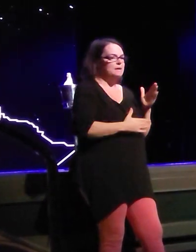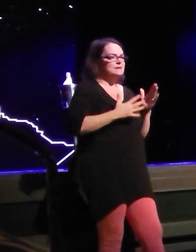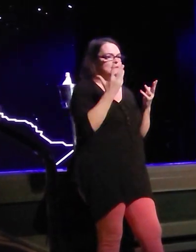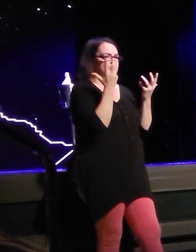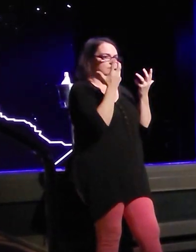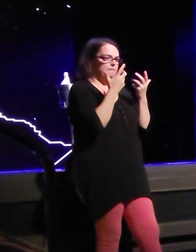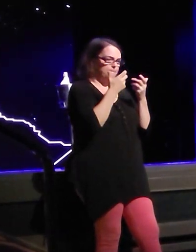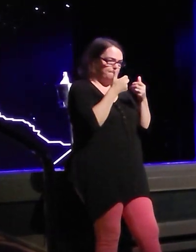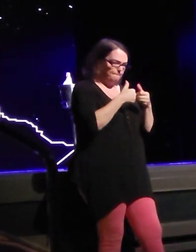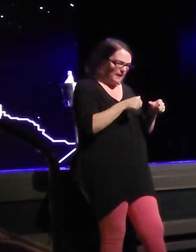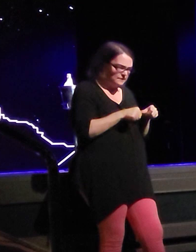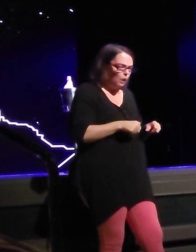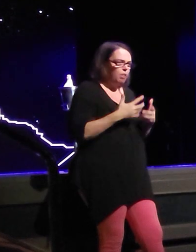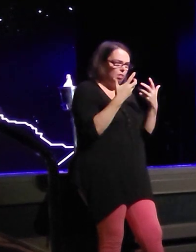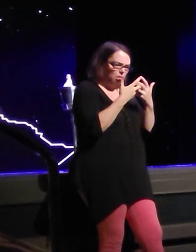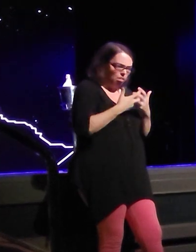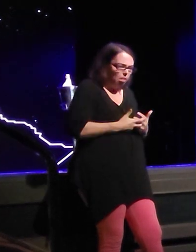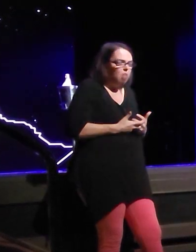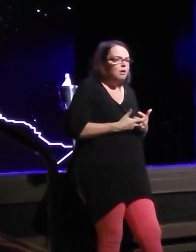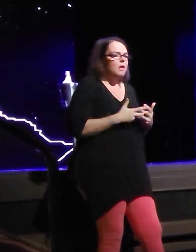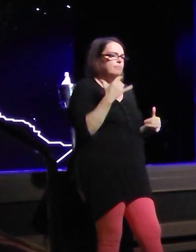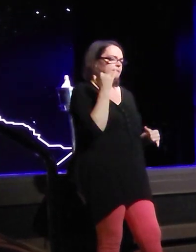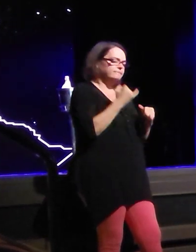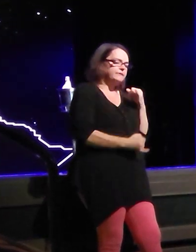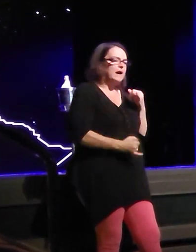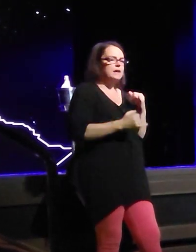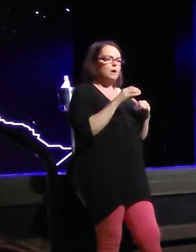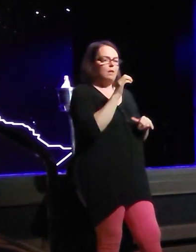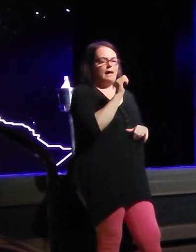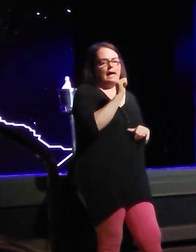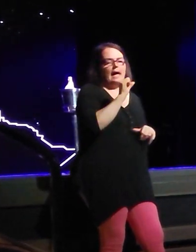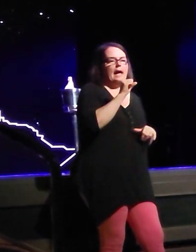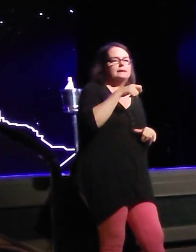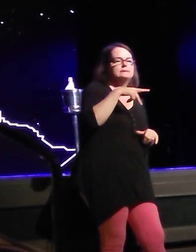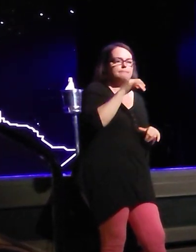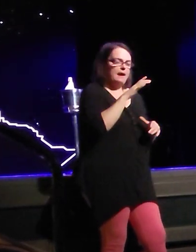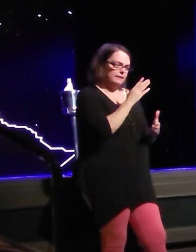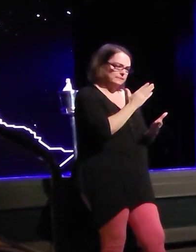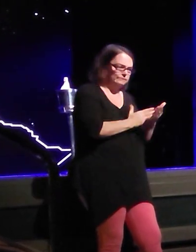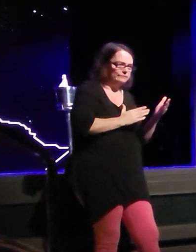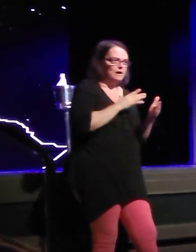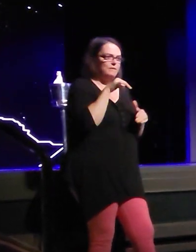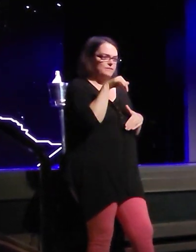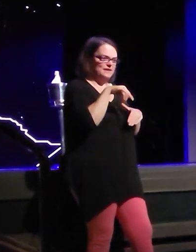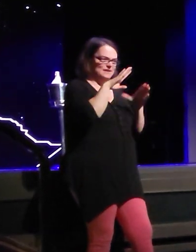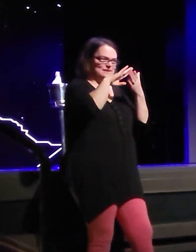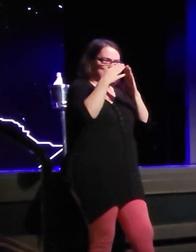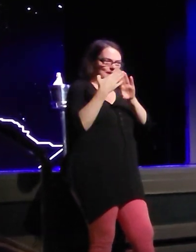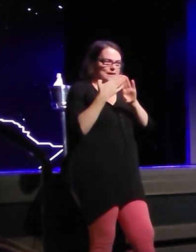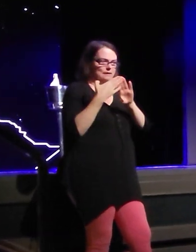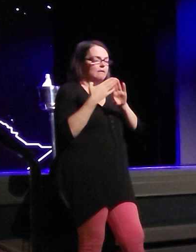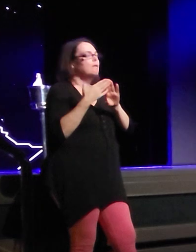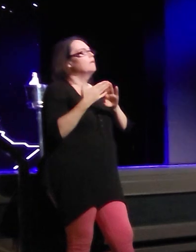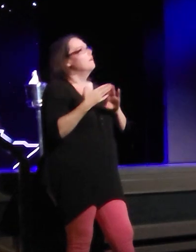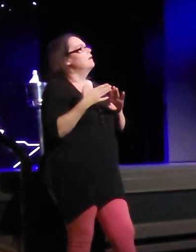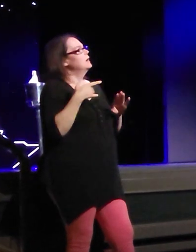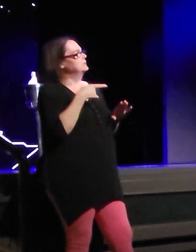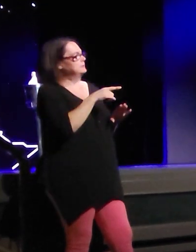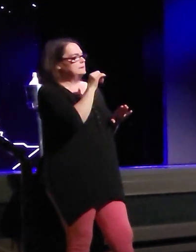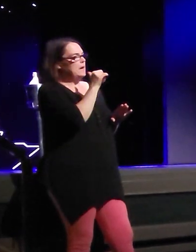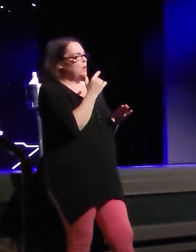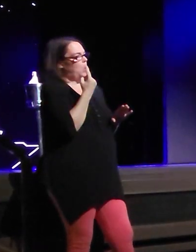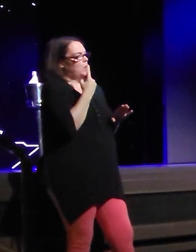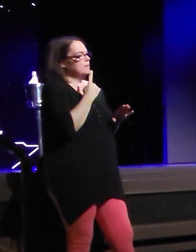of our story, the final aspect of our city that you've just got to know. And it's perhaps the most